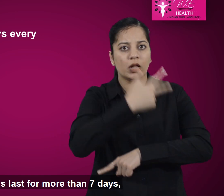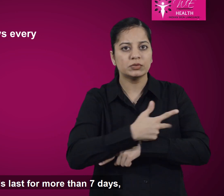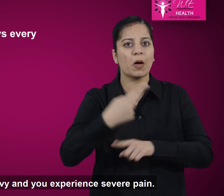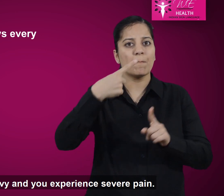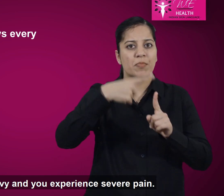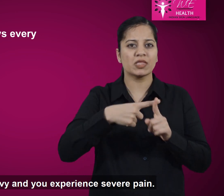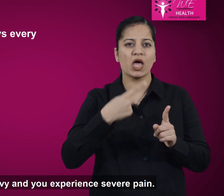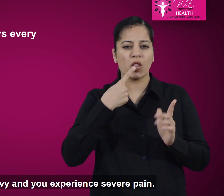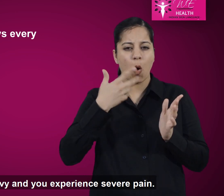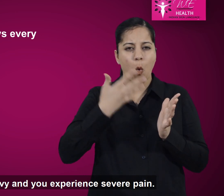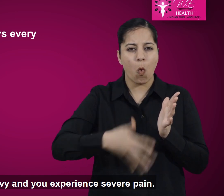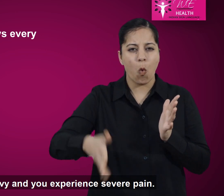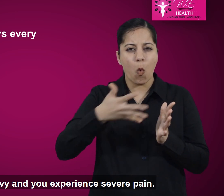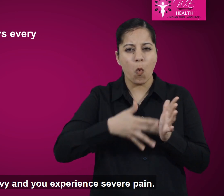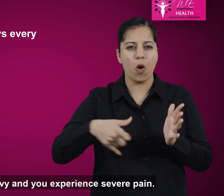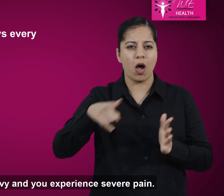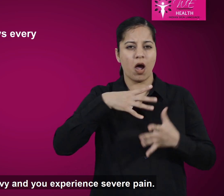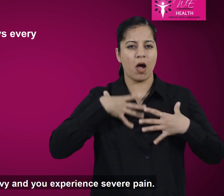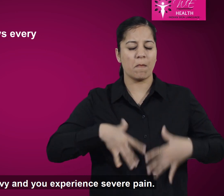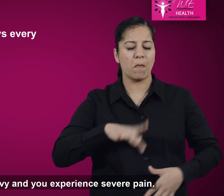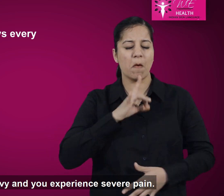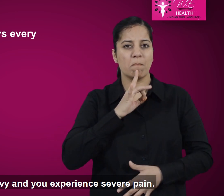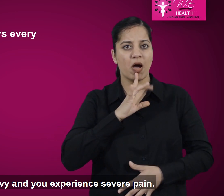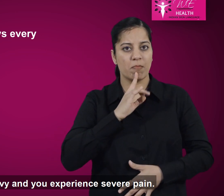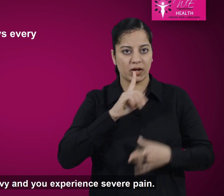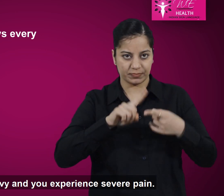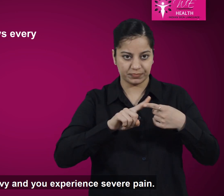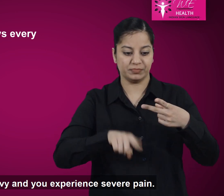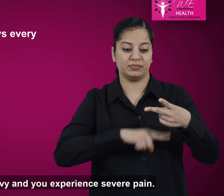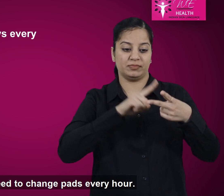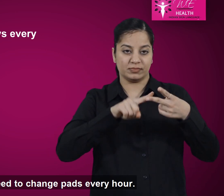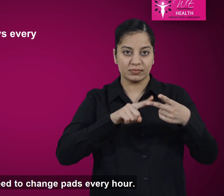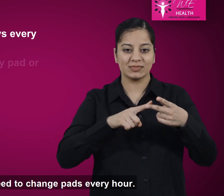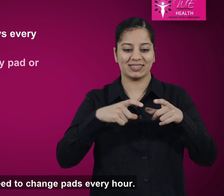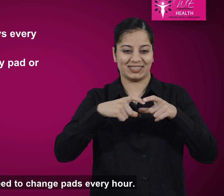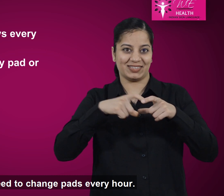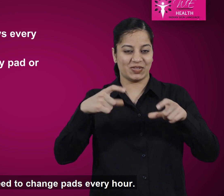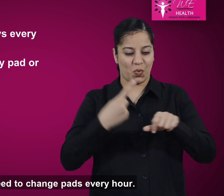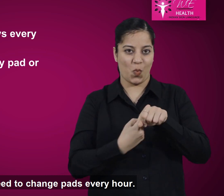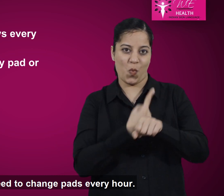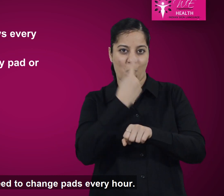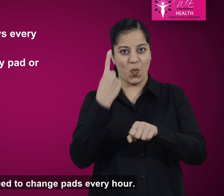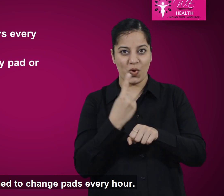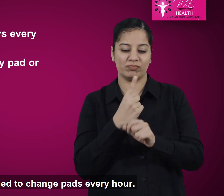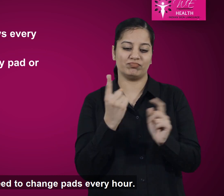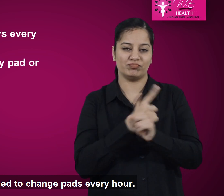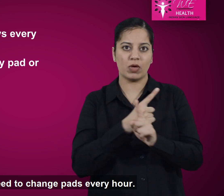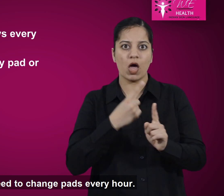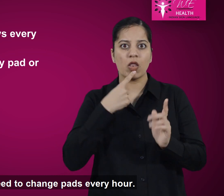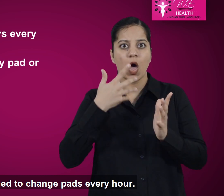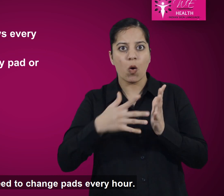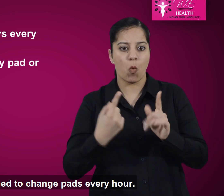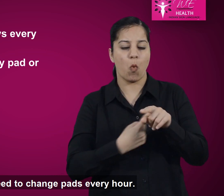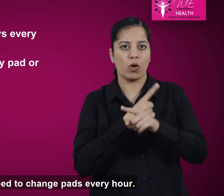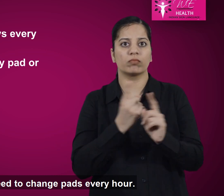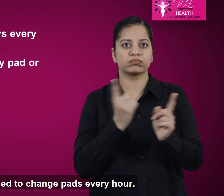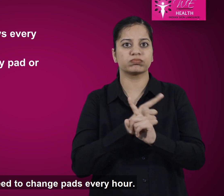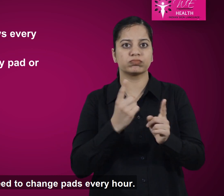And if bleeding is heavy and you experience severe pain. Second, if you need to change pads every